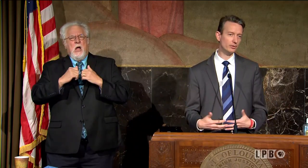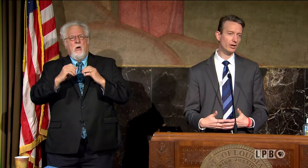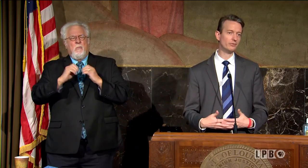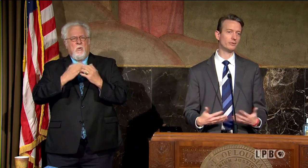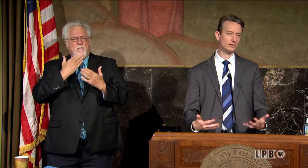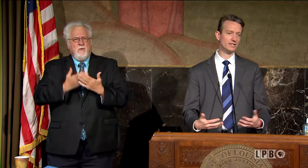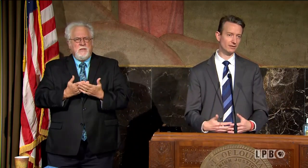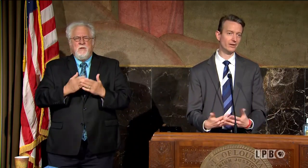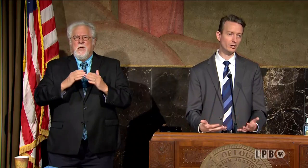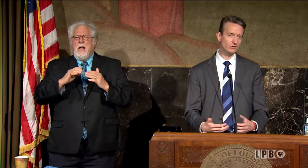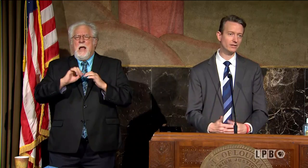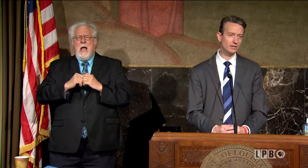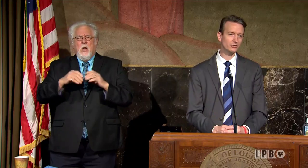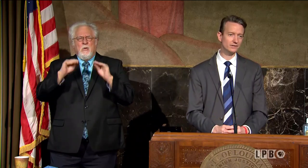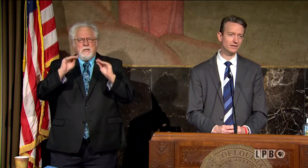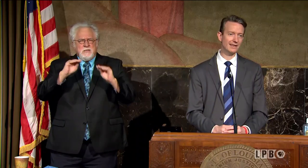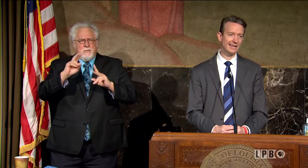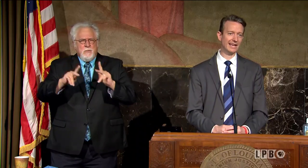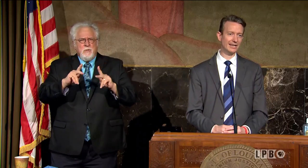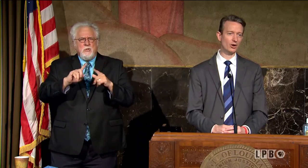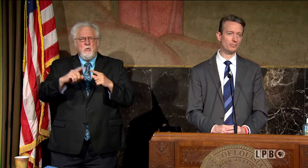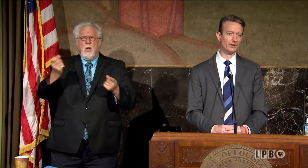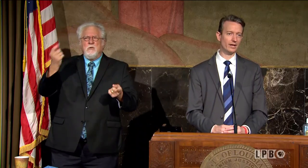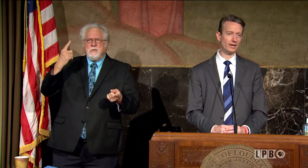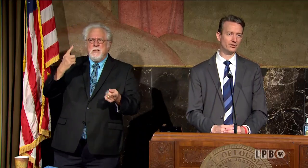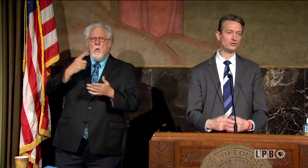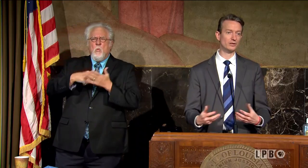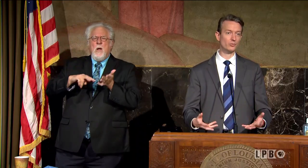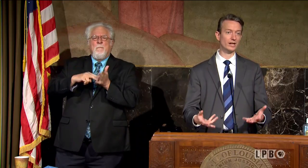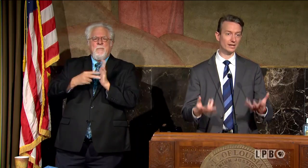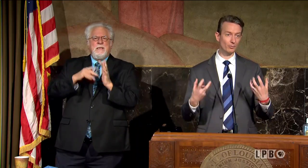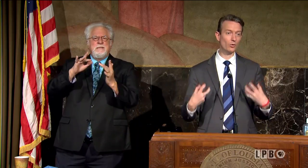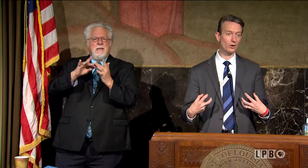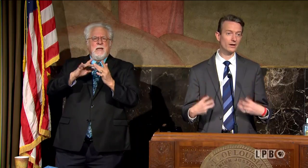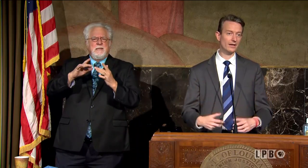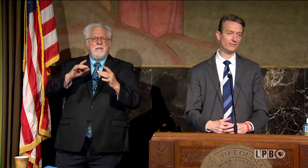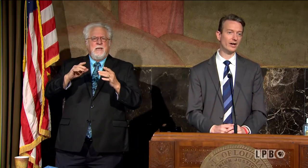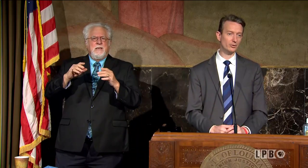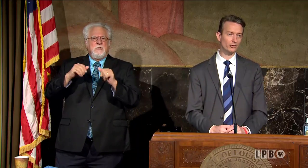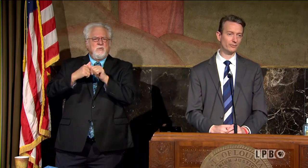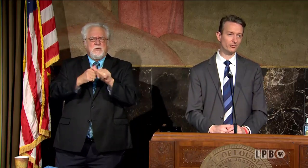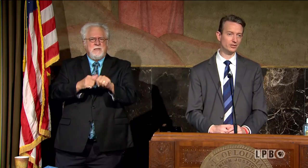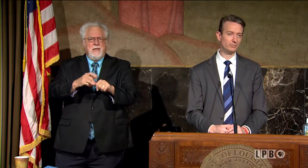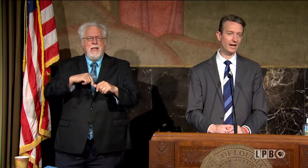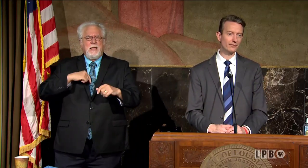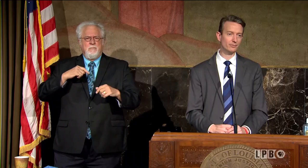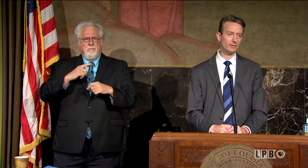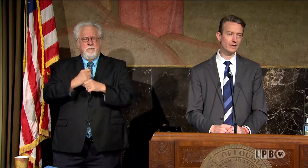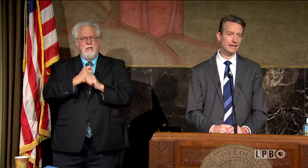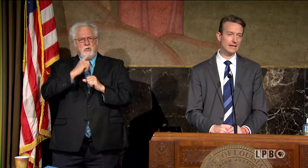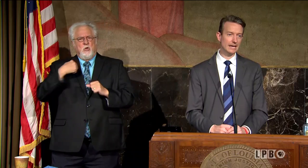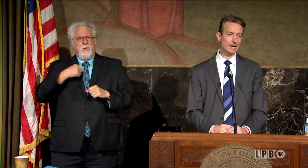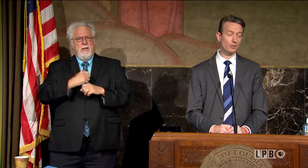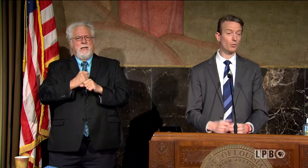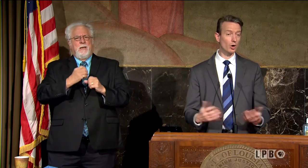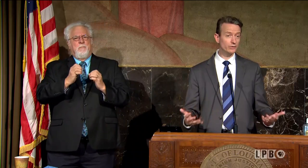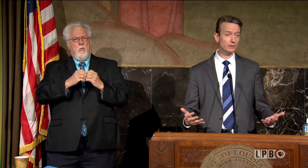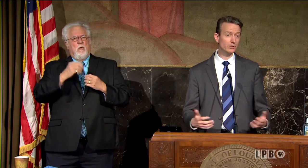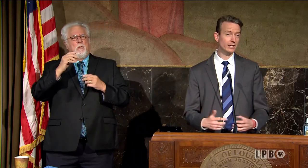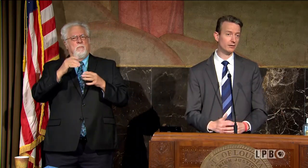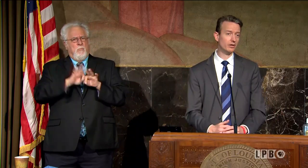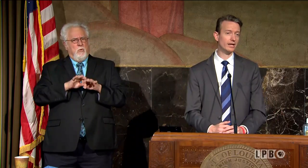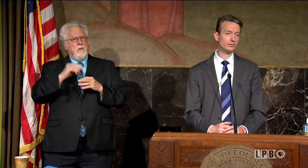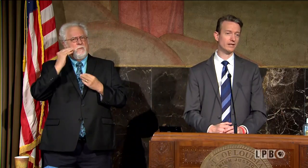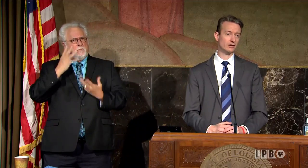engage with people to help them understand the value of contact tracing and help ensure that we're getting more valuable information back from them? We're